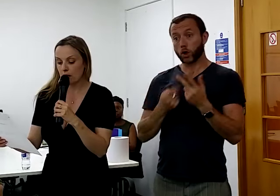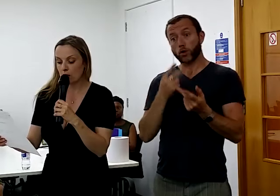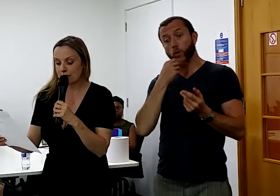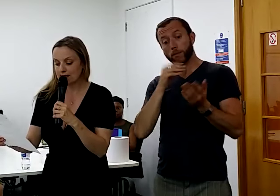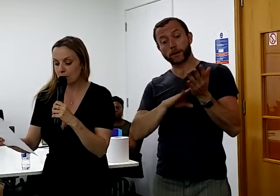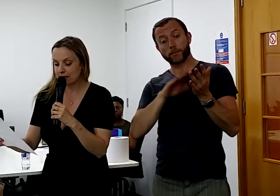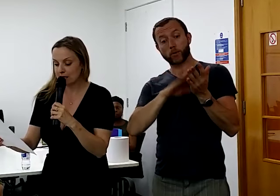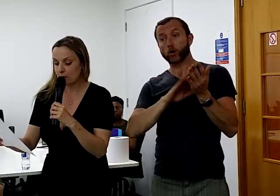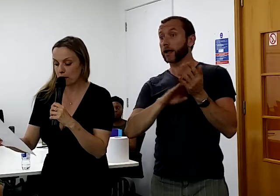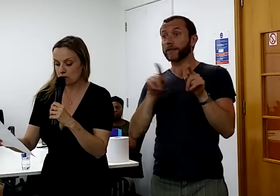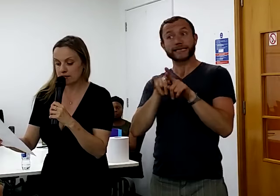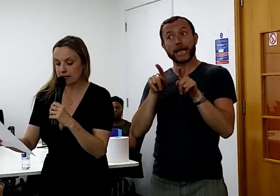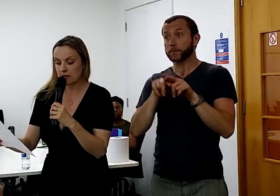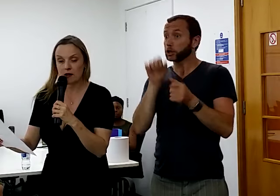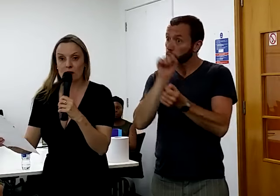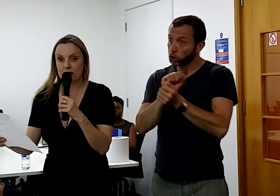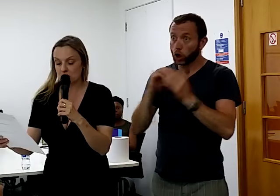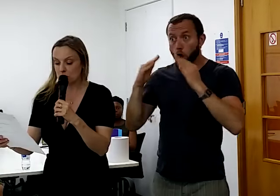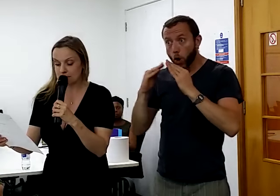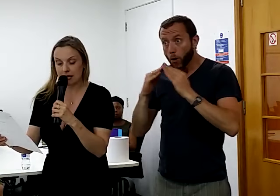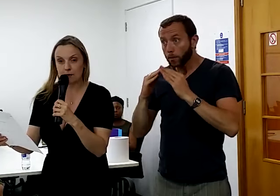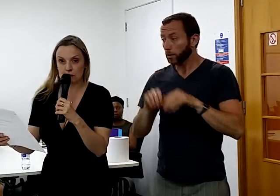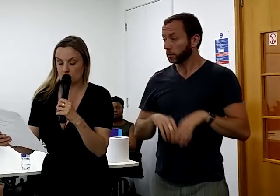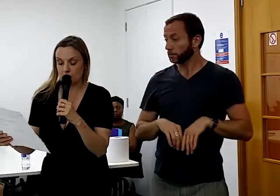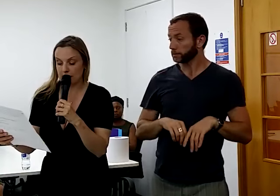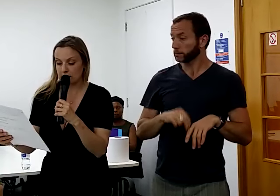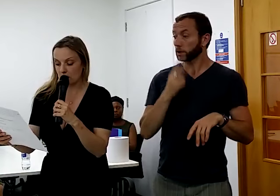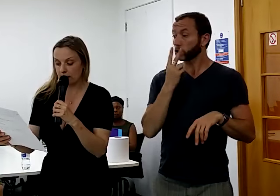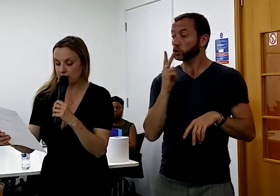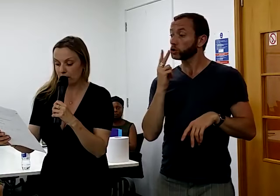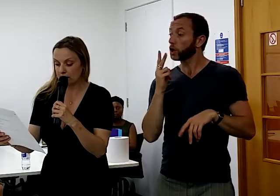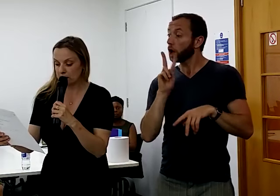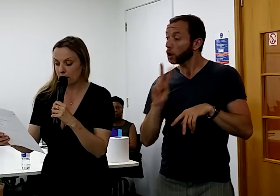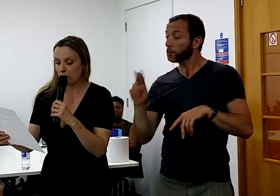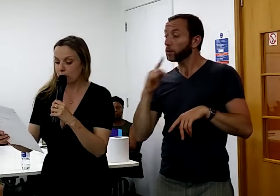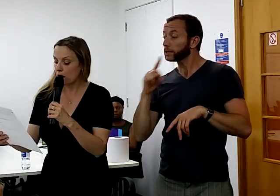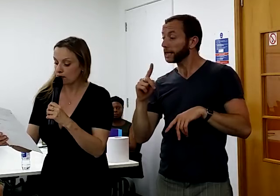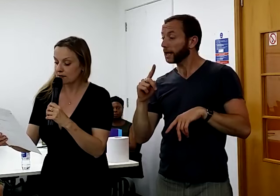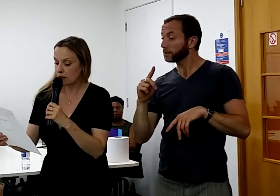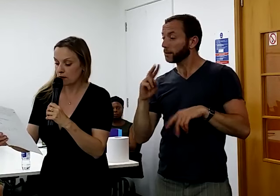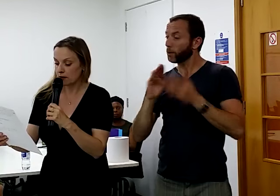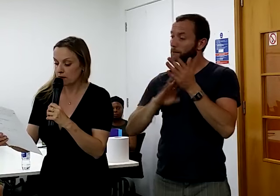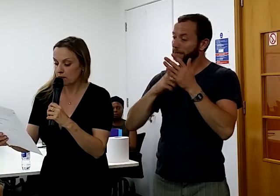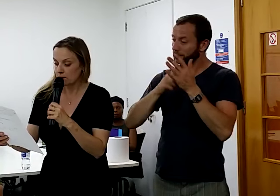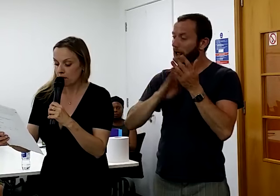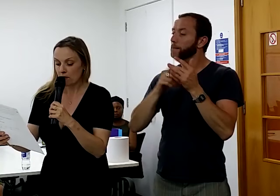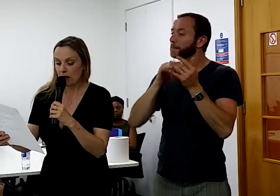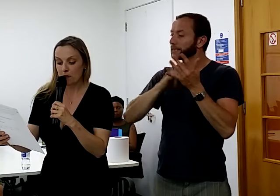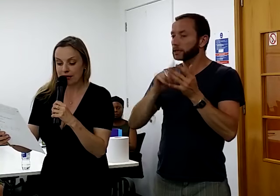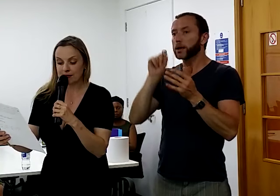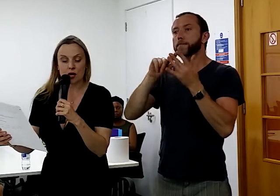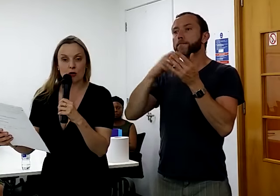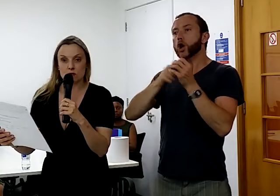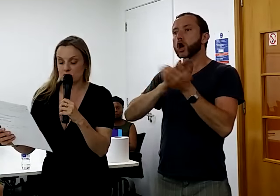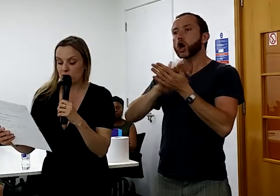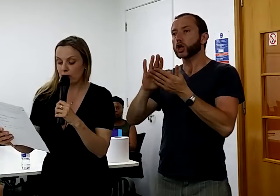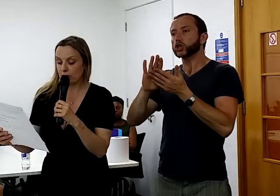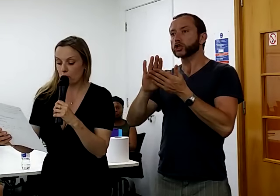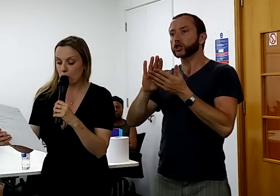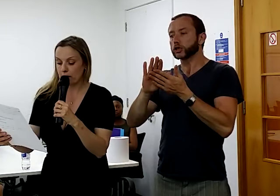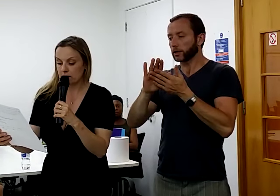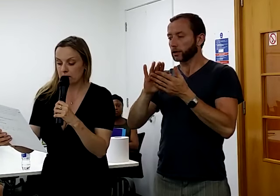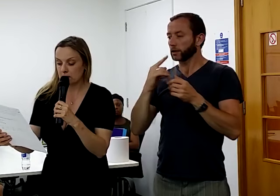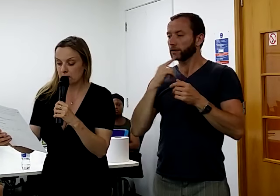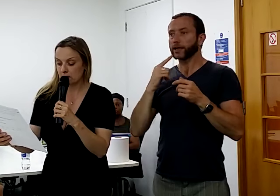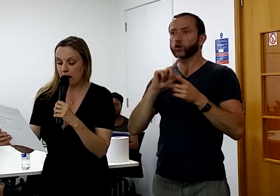her support. Chris and Betty Birch said that they're too disabled to attend tonight's event, but last summer, their brains told them